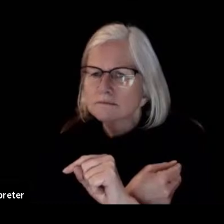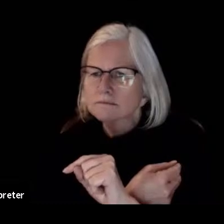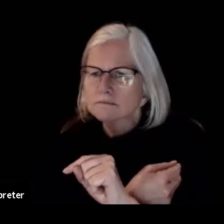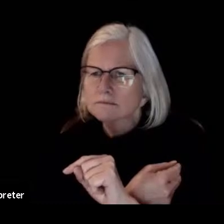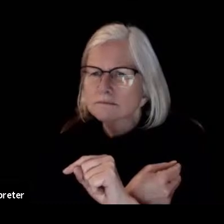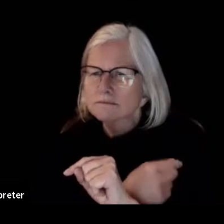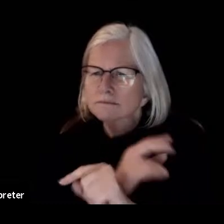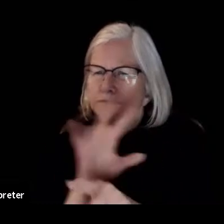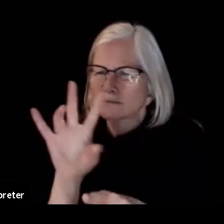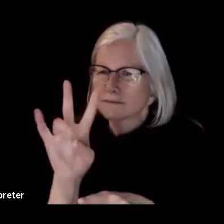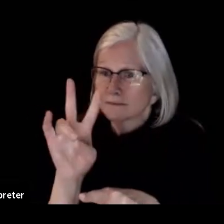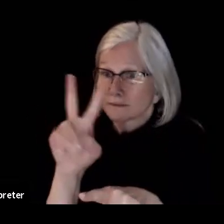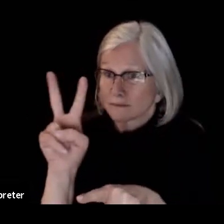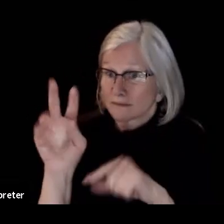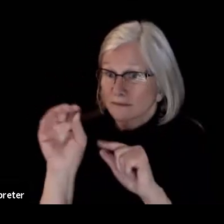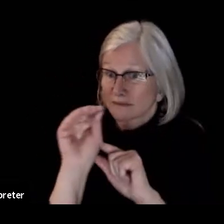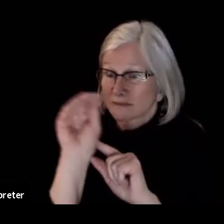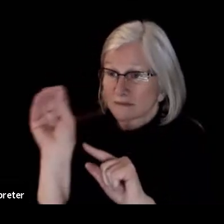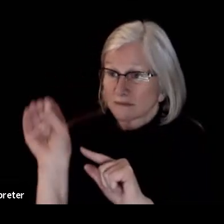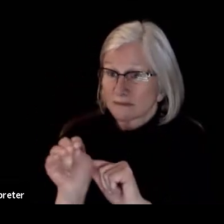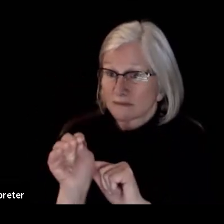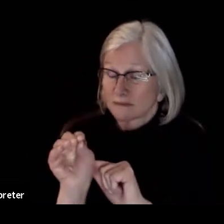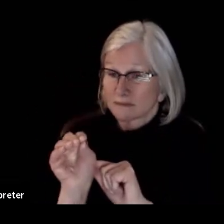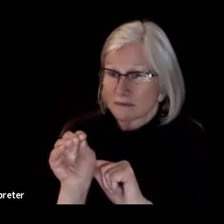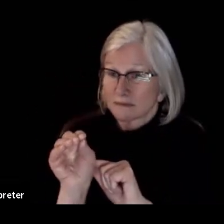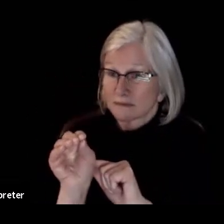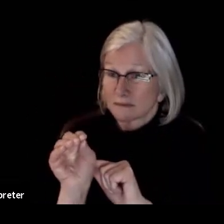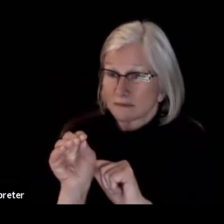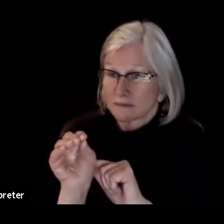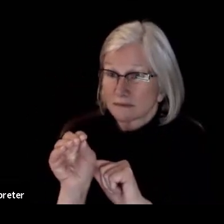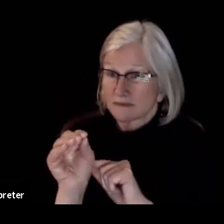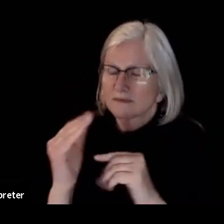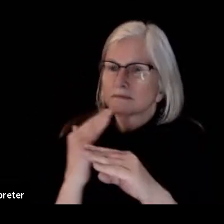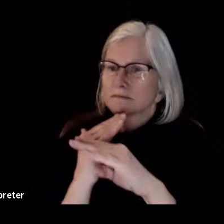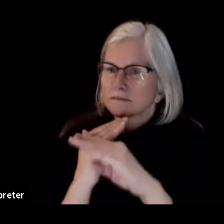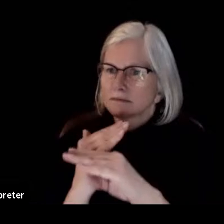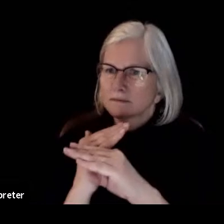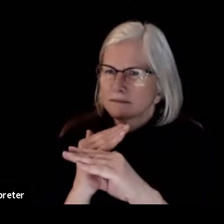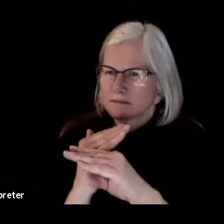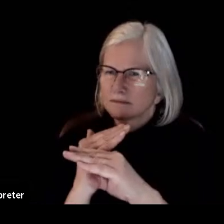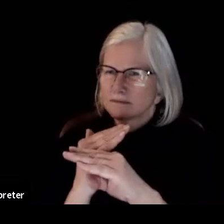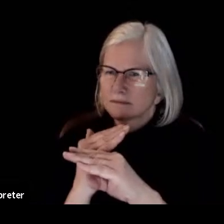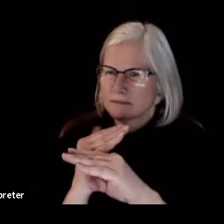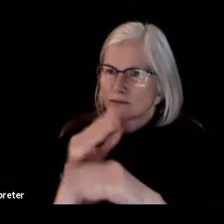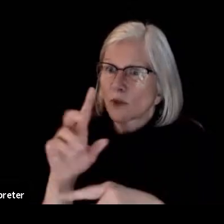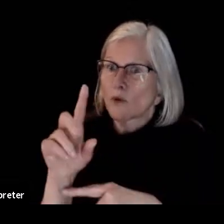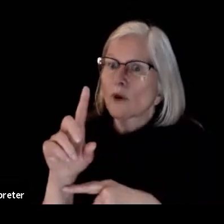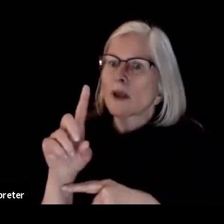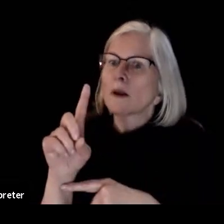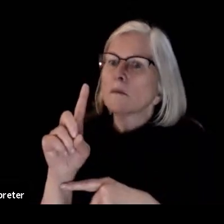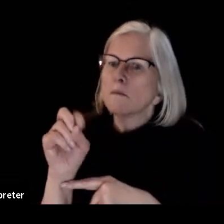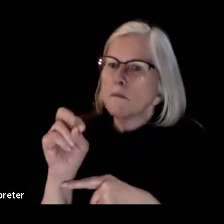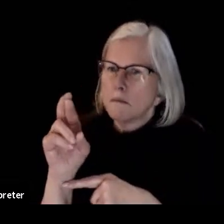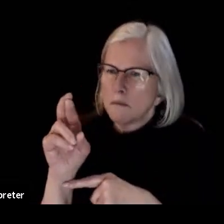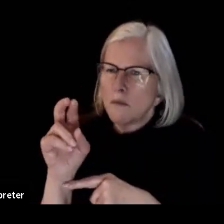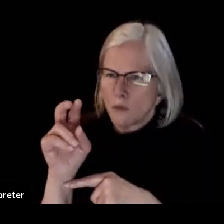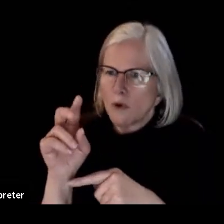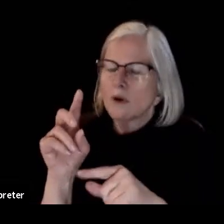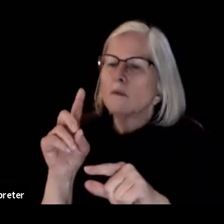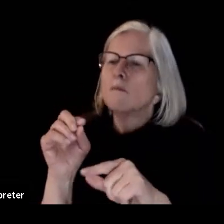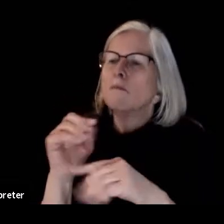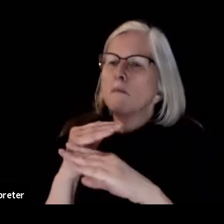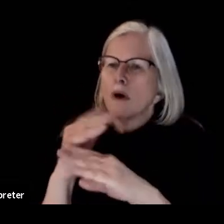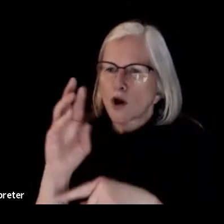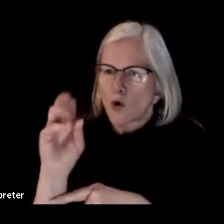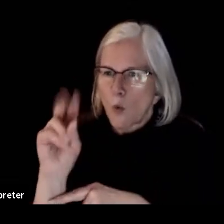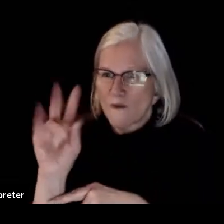effective at preventing moderate COVID, but when we look at preventing severe disease, it is 85%